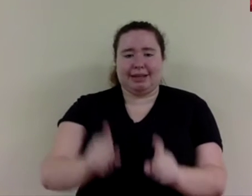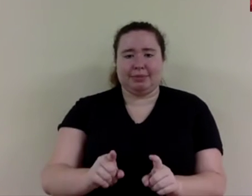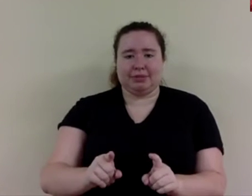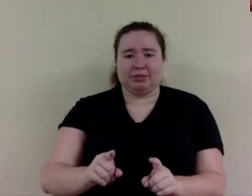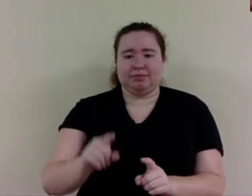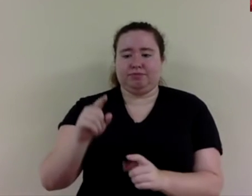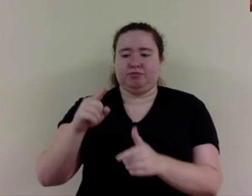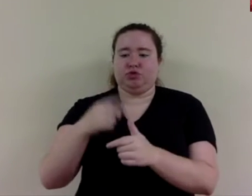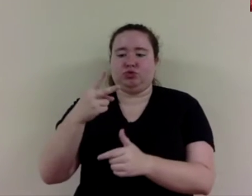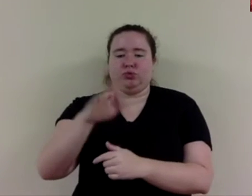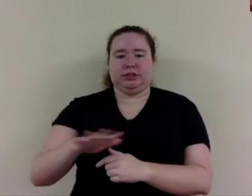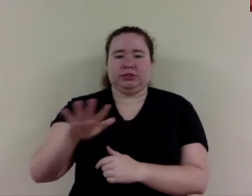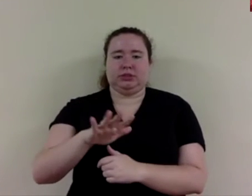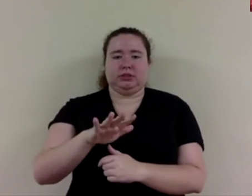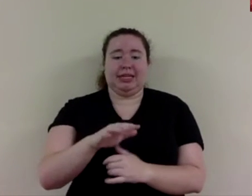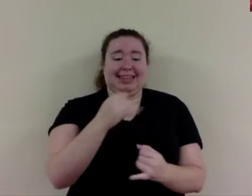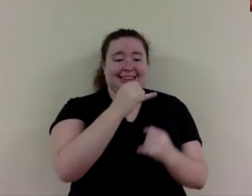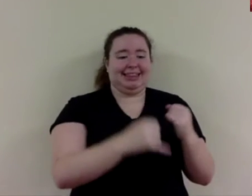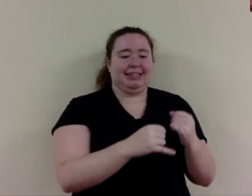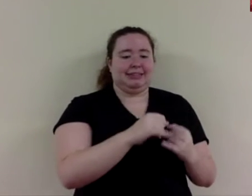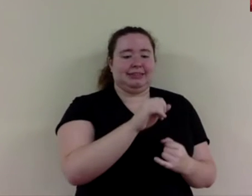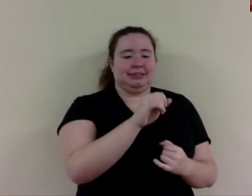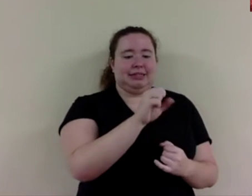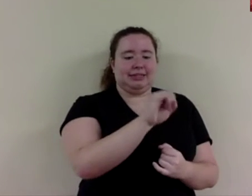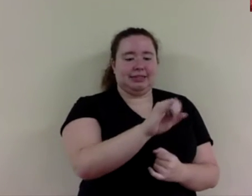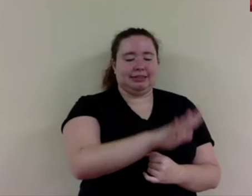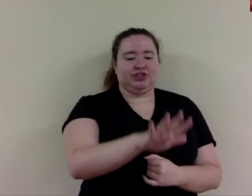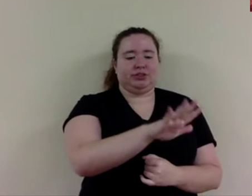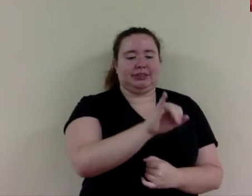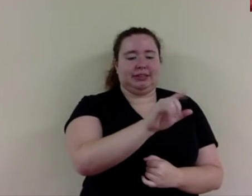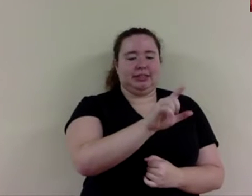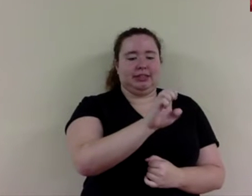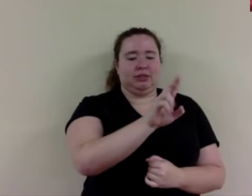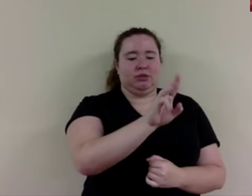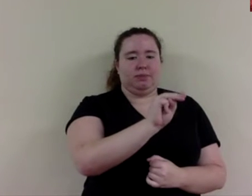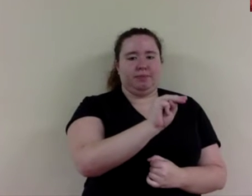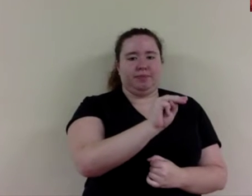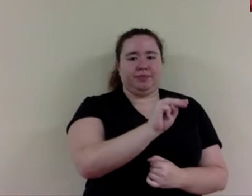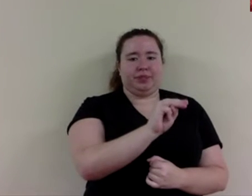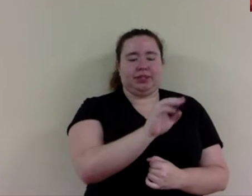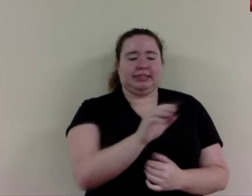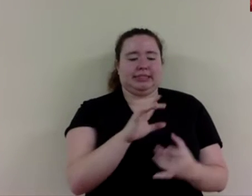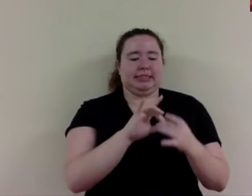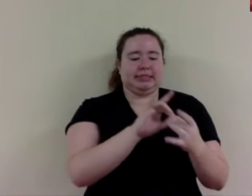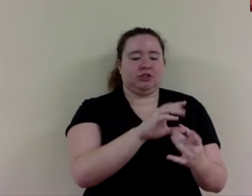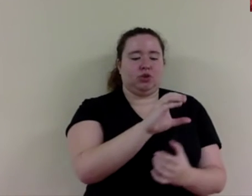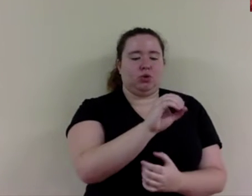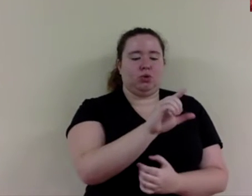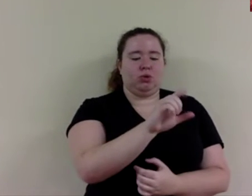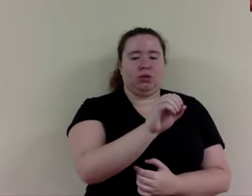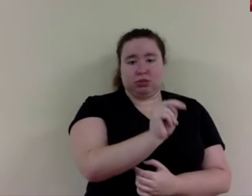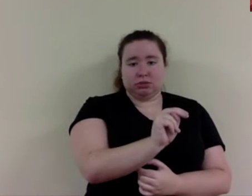The ileum is going to be connected to the final portion of your digestive system, known as, sometimes referred to as the colon. In